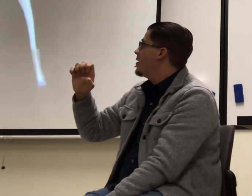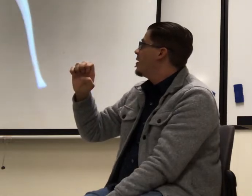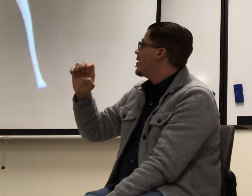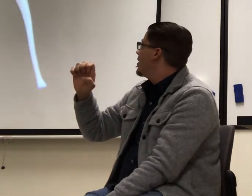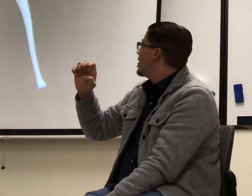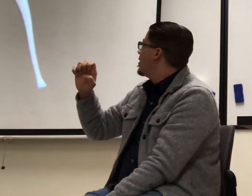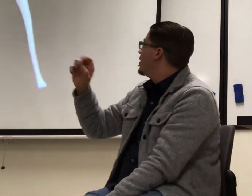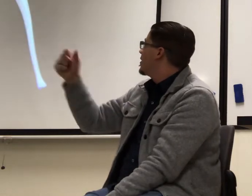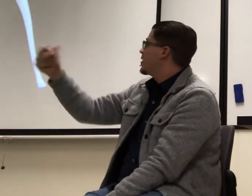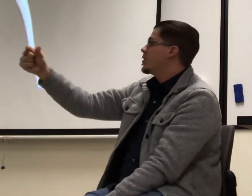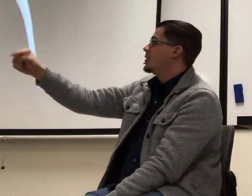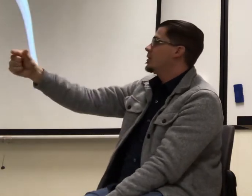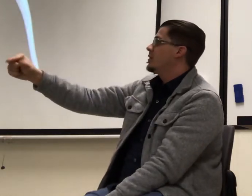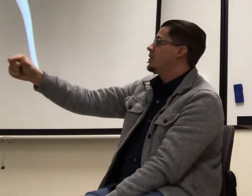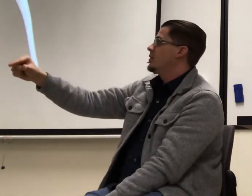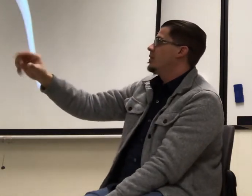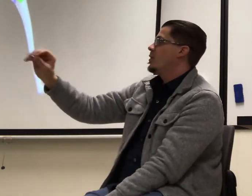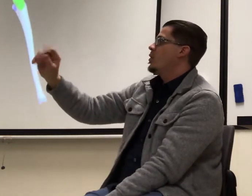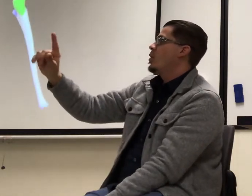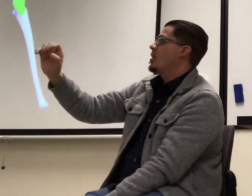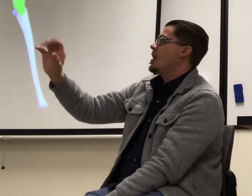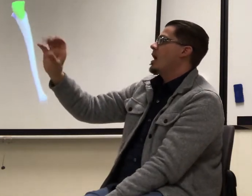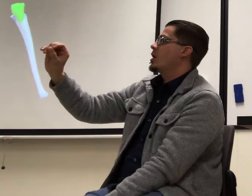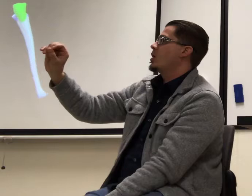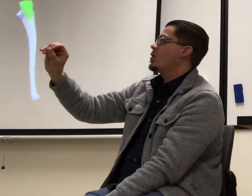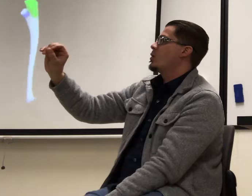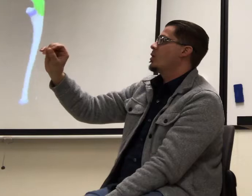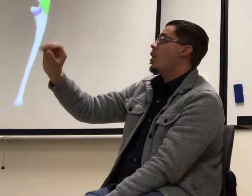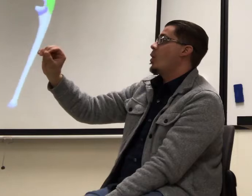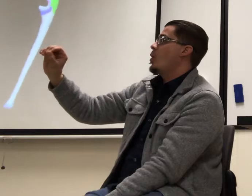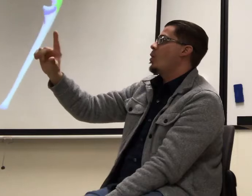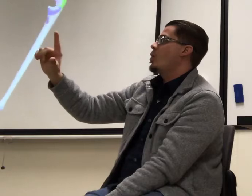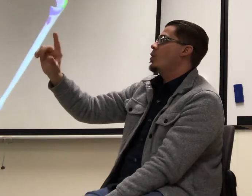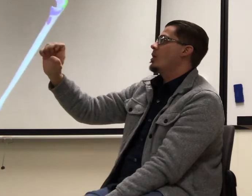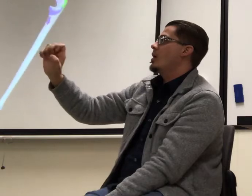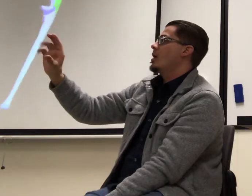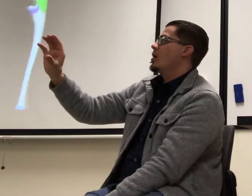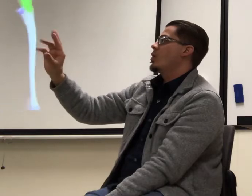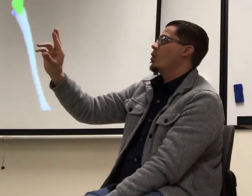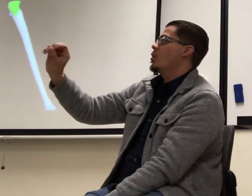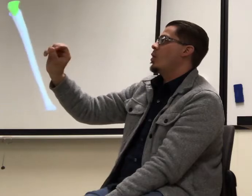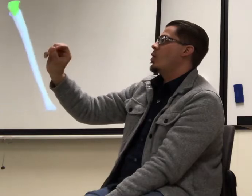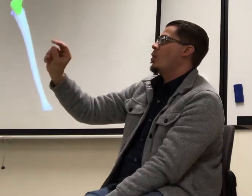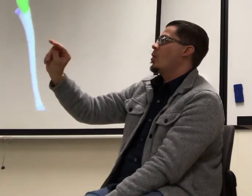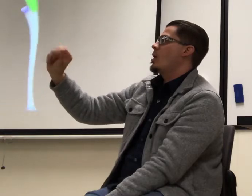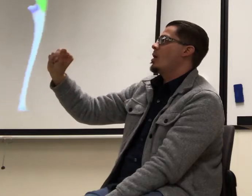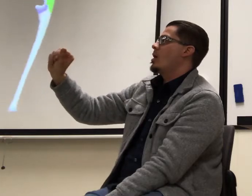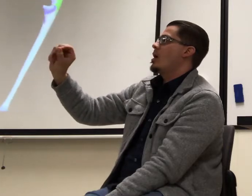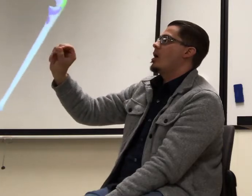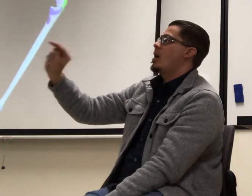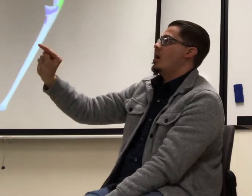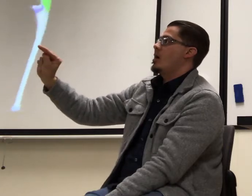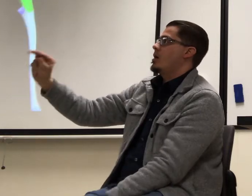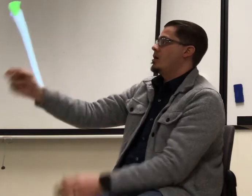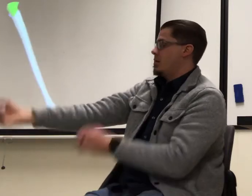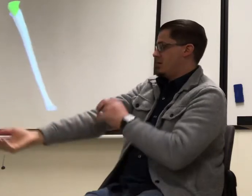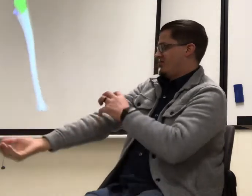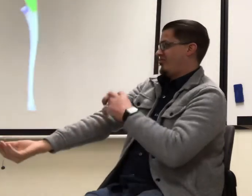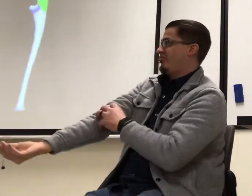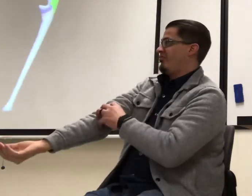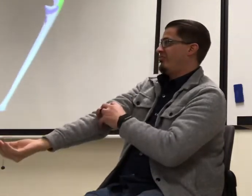It's highlighted in green there. It's a posterior view. It's a big process